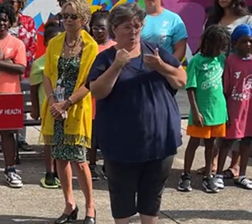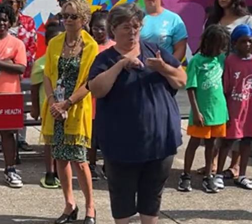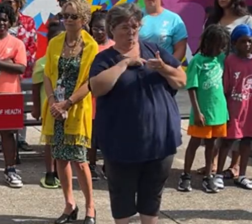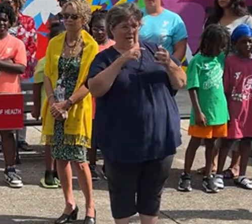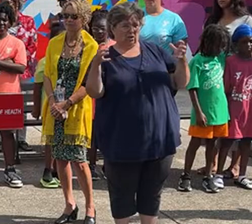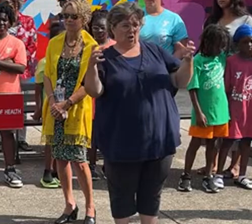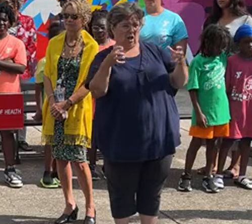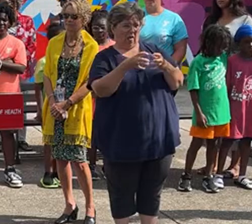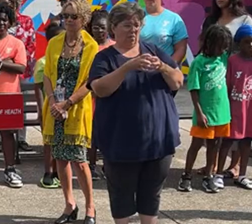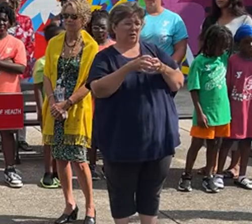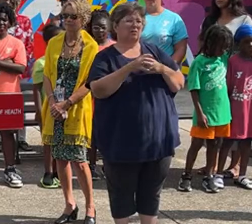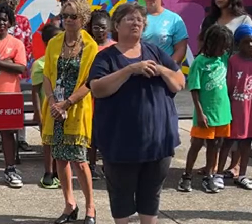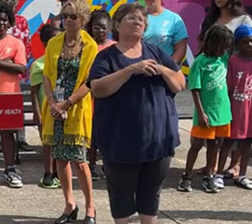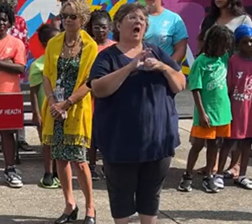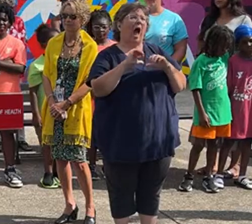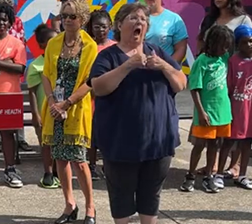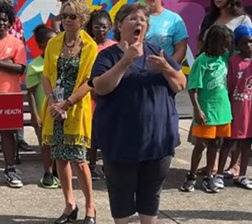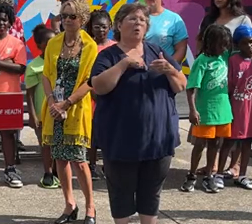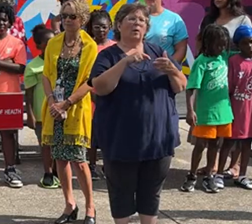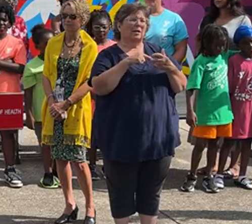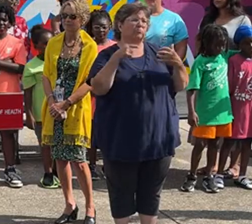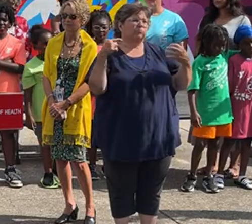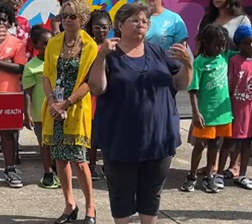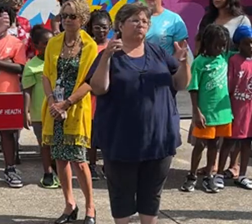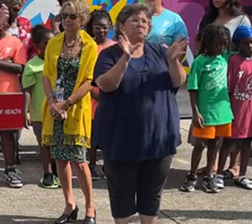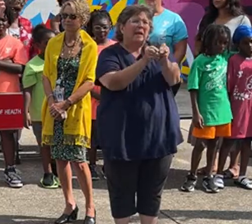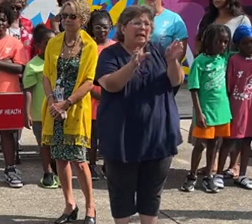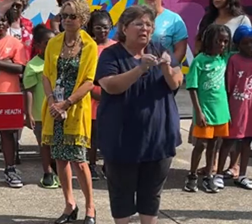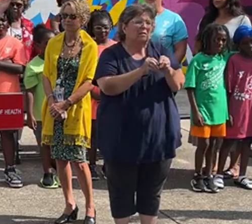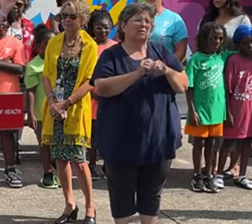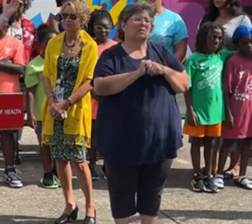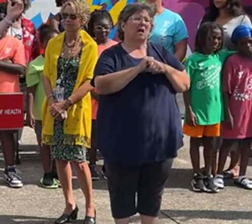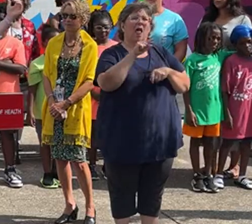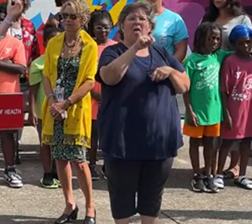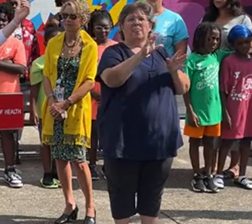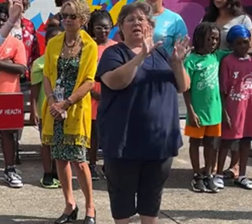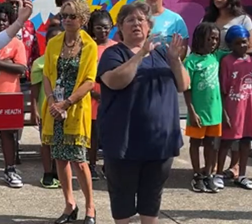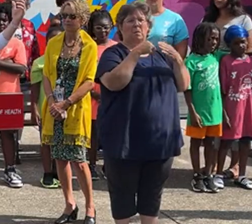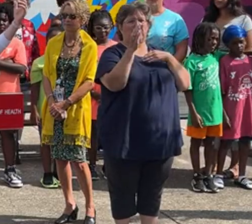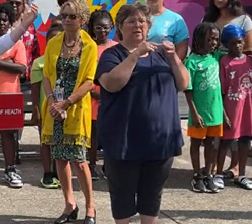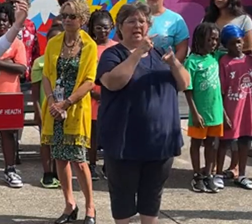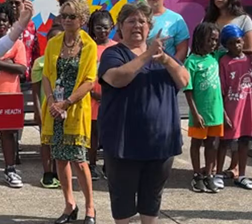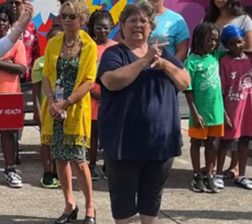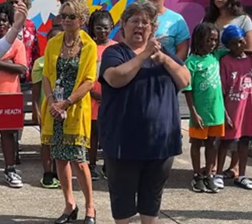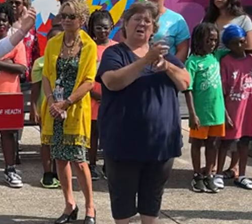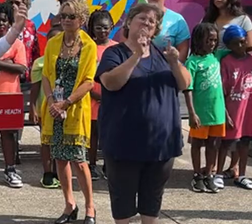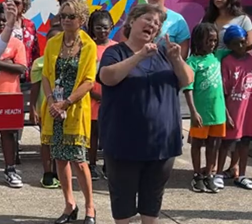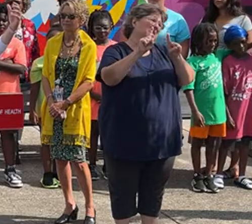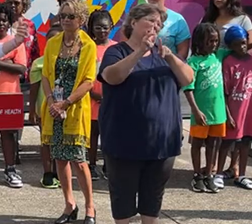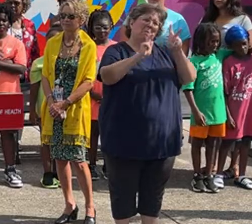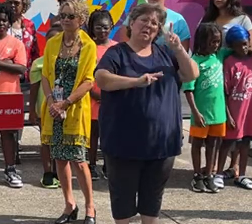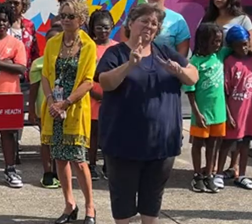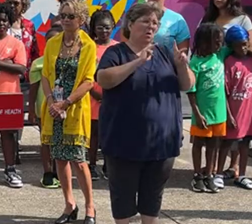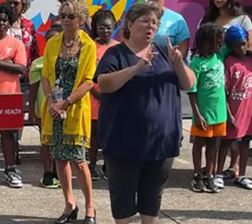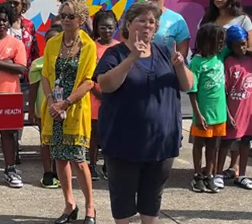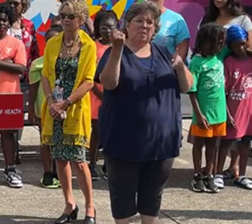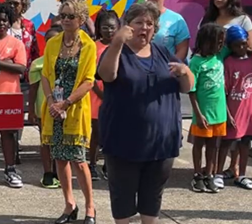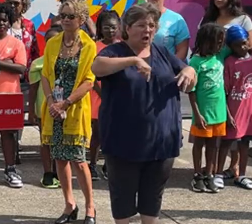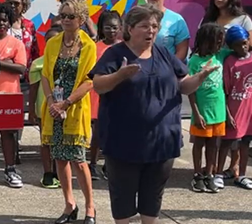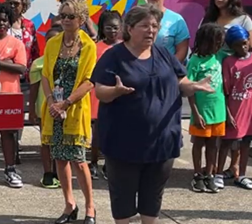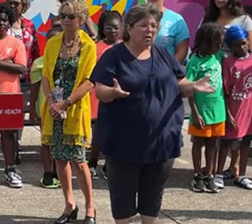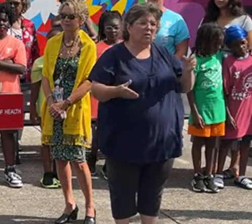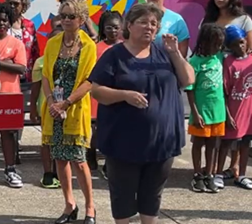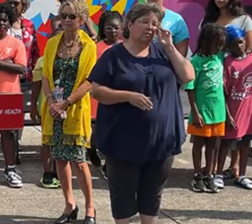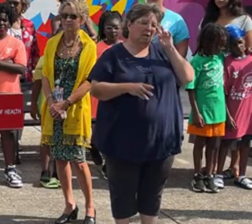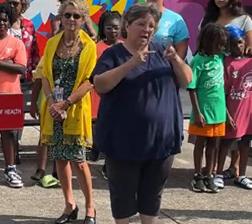come together, how we assemble. And this building takes care of so many people. So when they gather here,